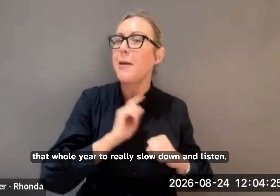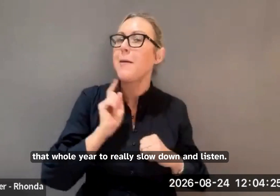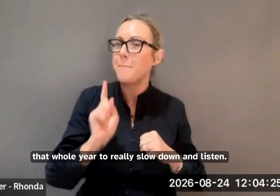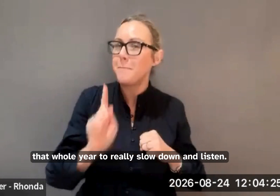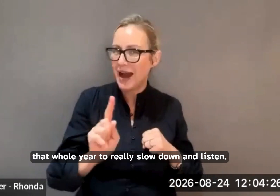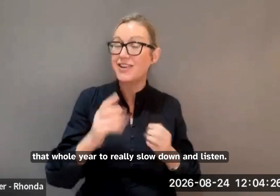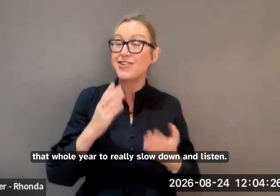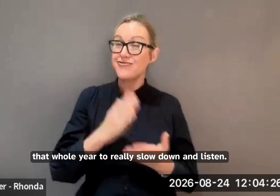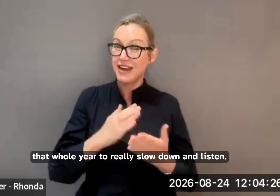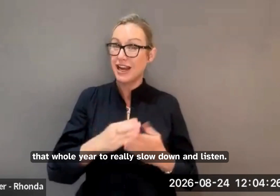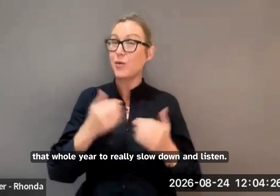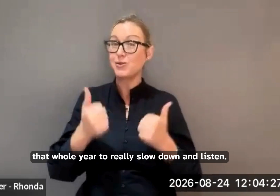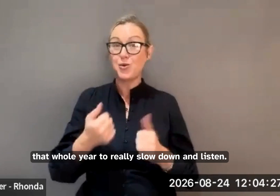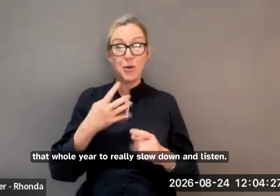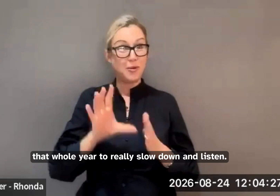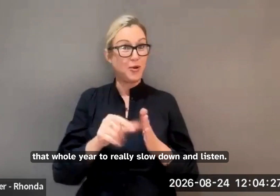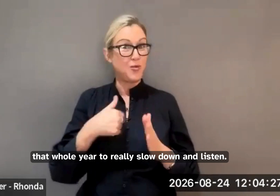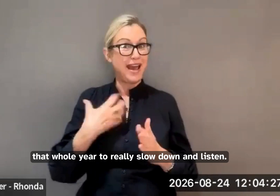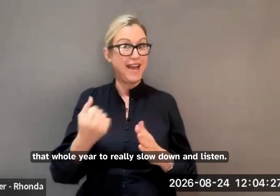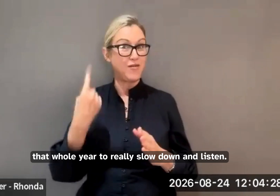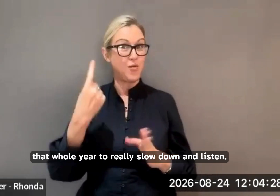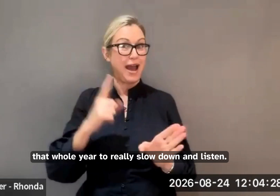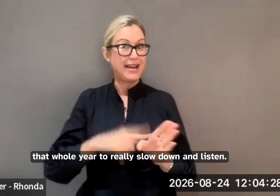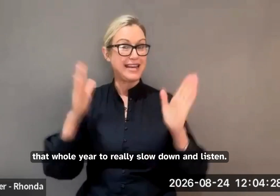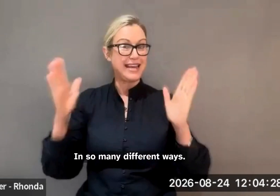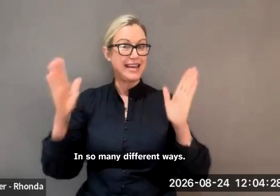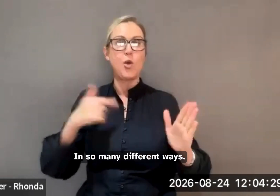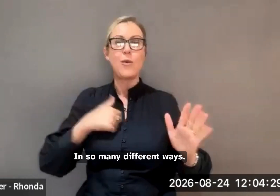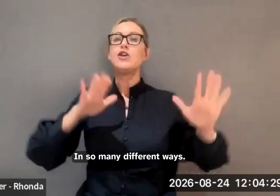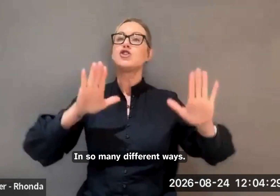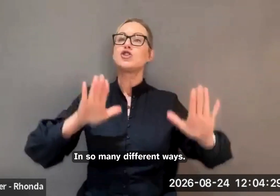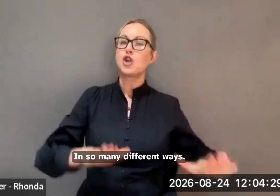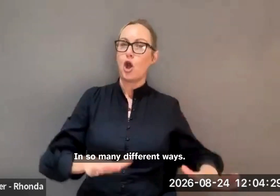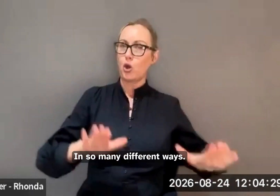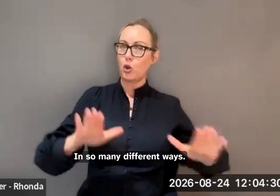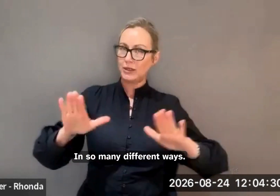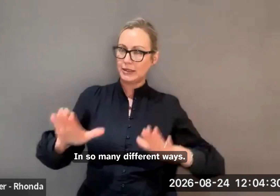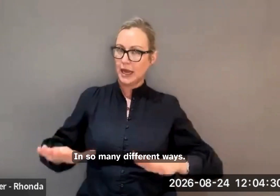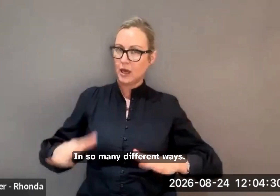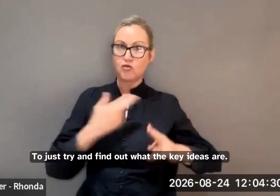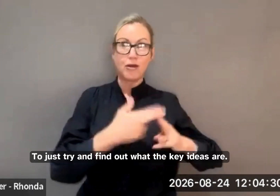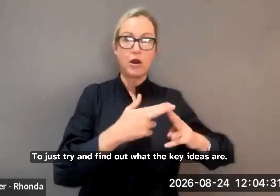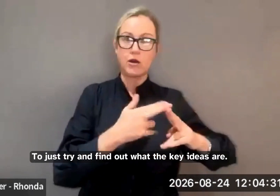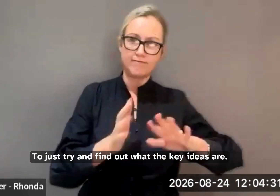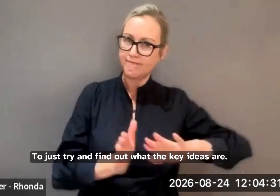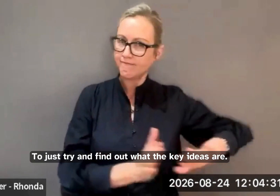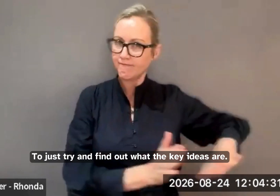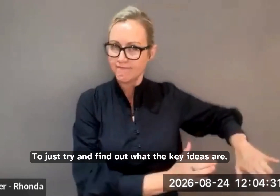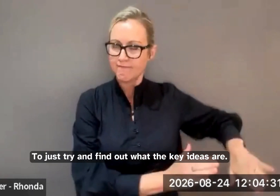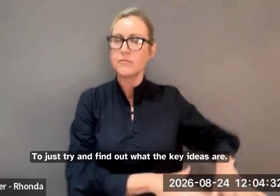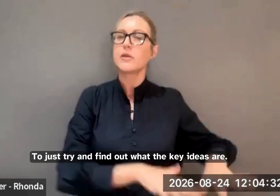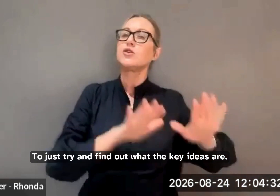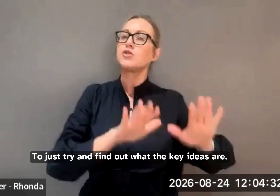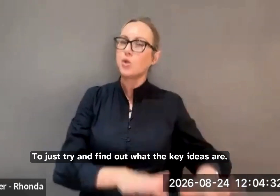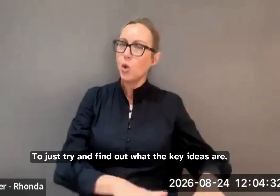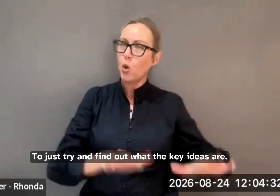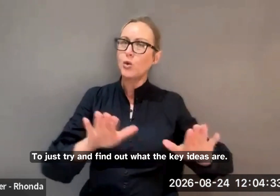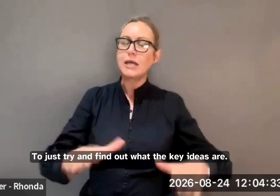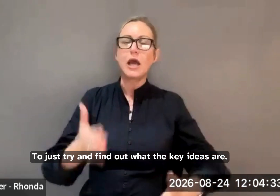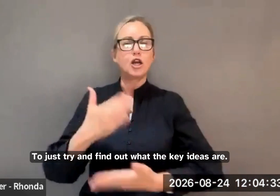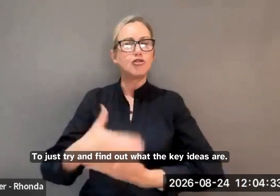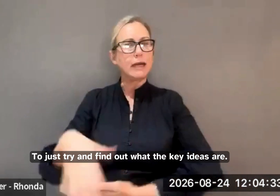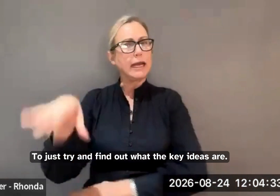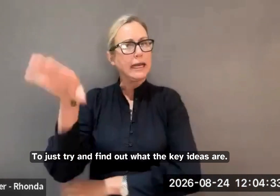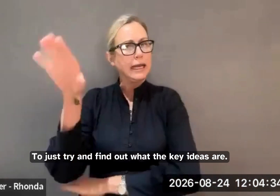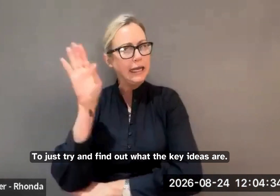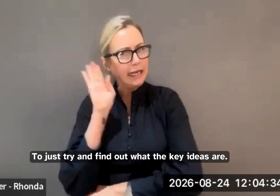to really slow down and listen in so many different ways to just try and find out